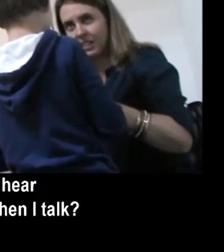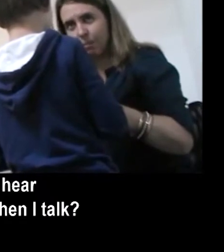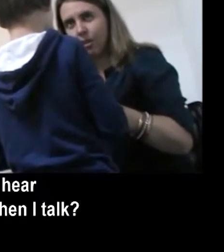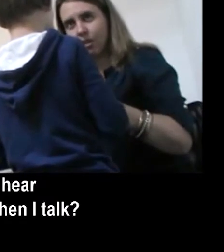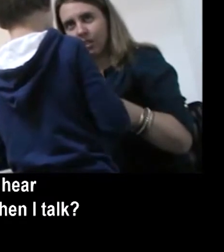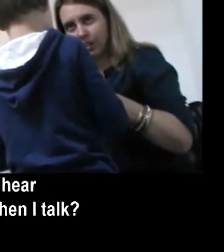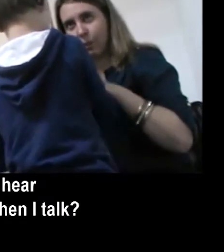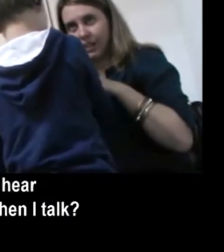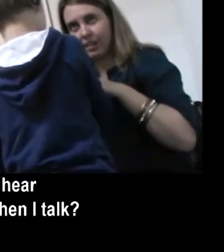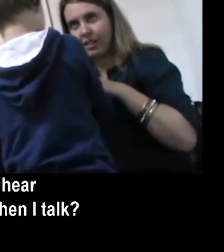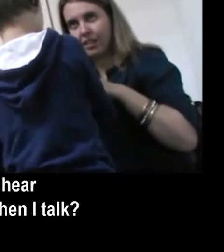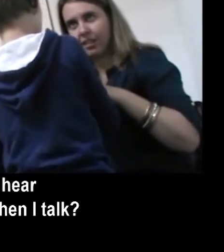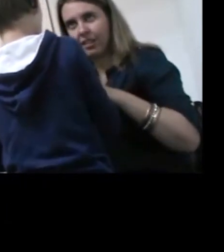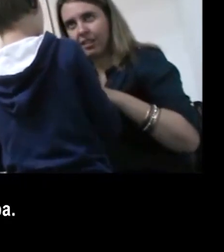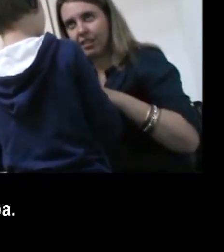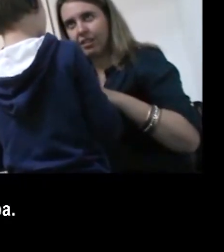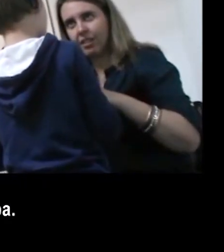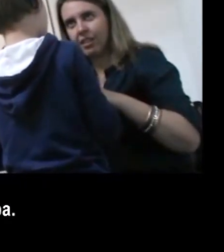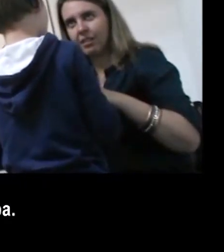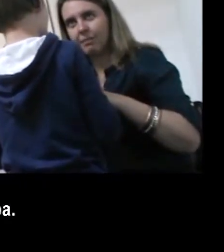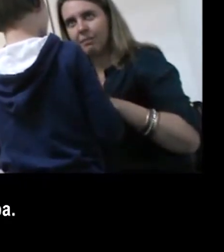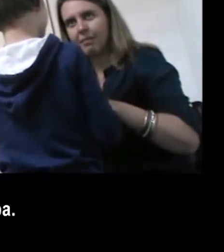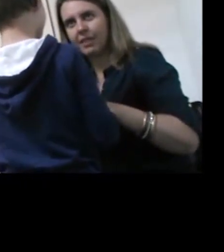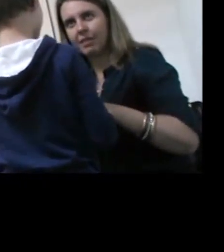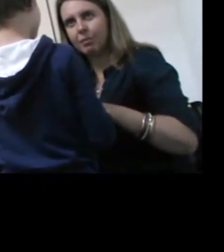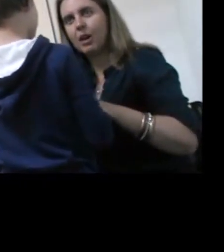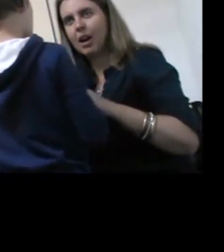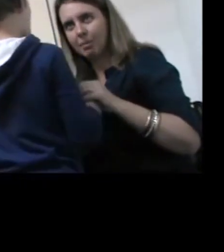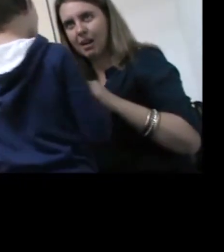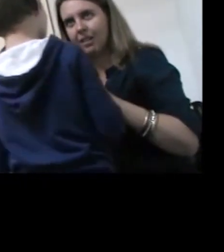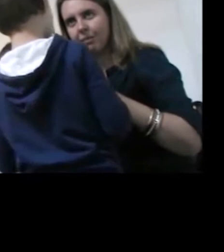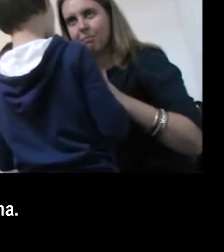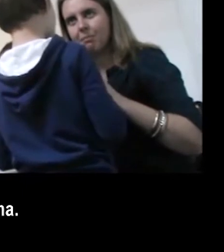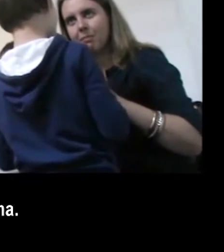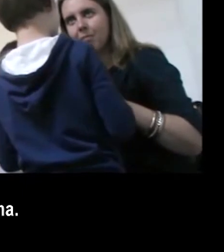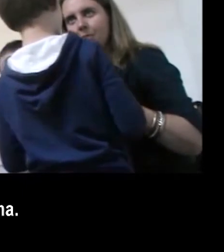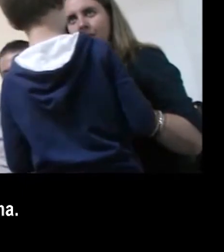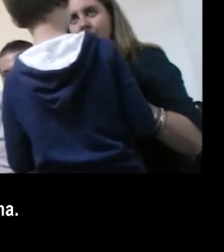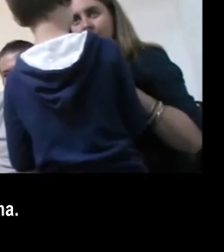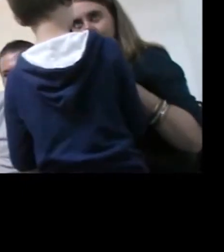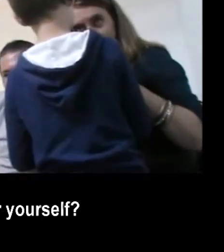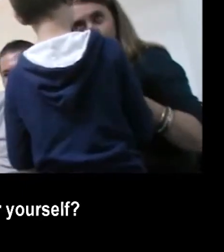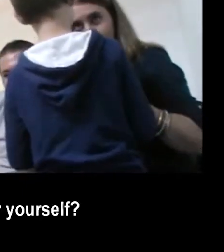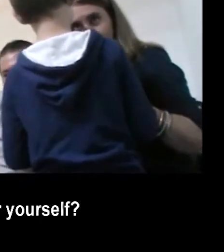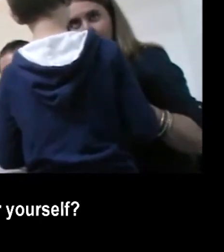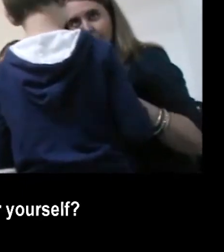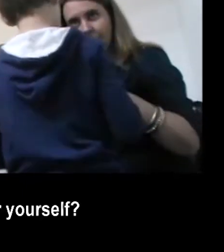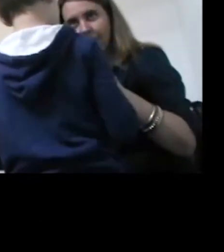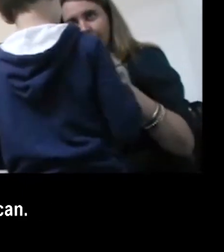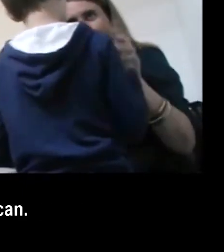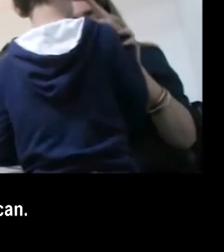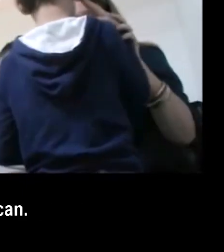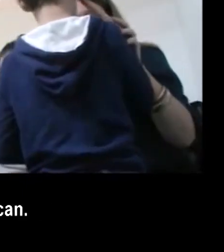Hoor jy as ek praat? Kan jy hoor? Bang, bang. Bang. Kan jy jouself